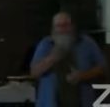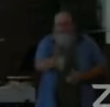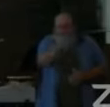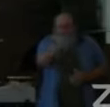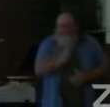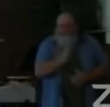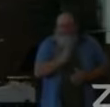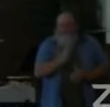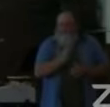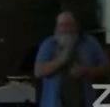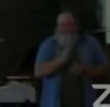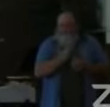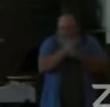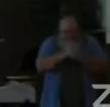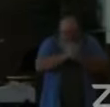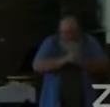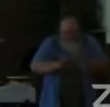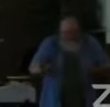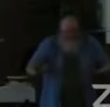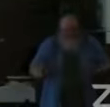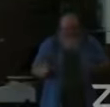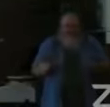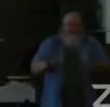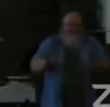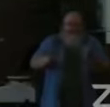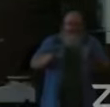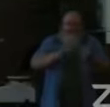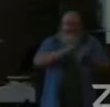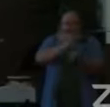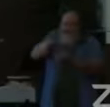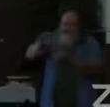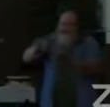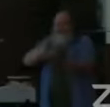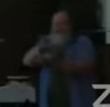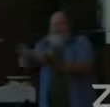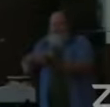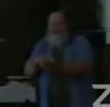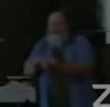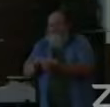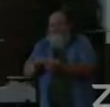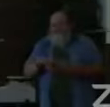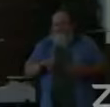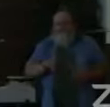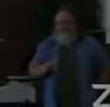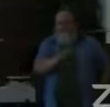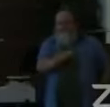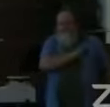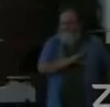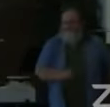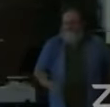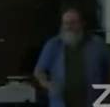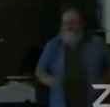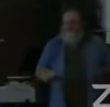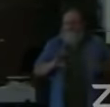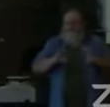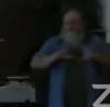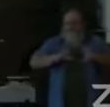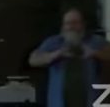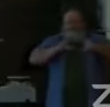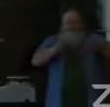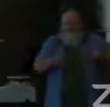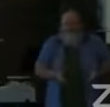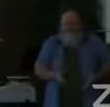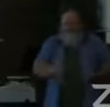to men, right? Where's that from? The Christmas story. Jesus came so we could have peace on earth.